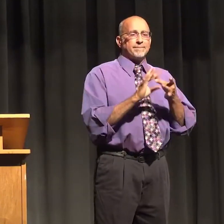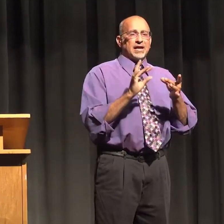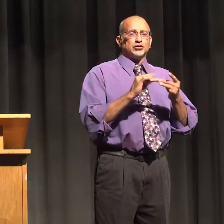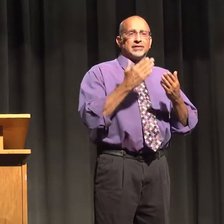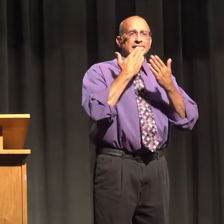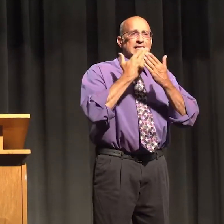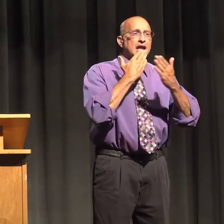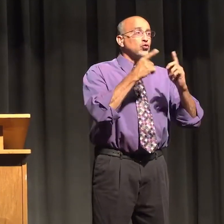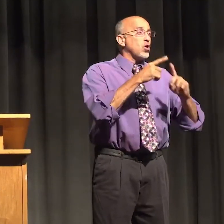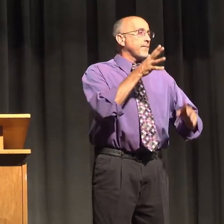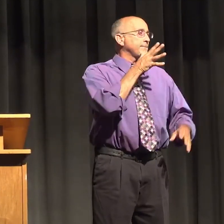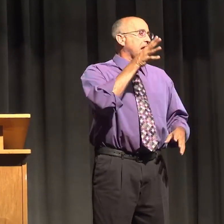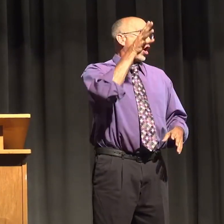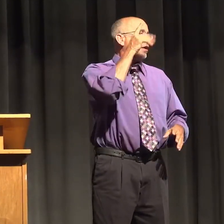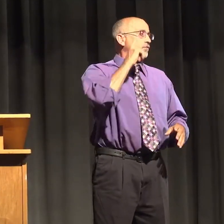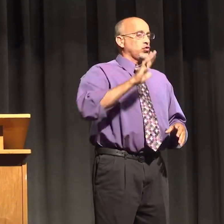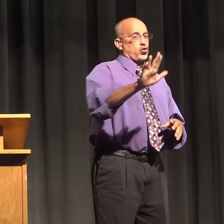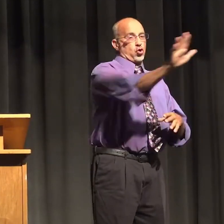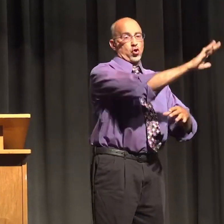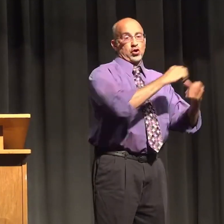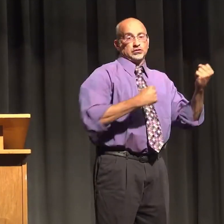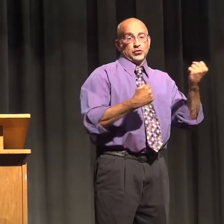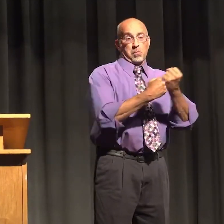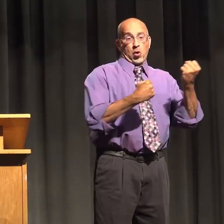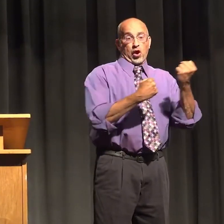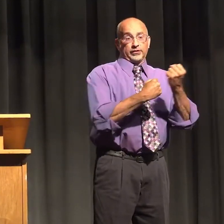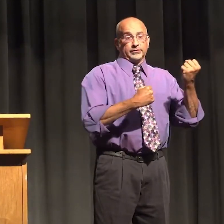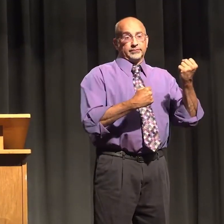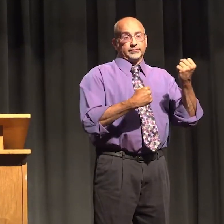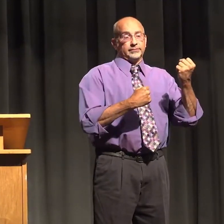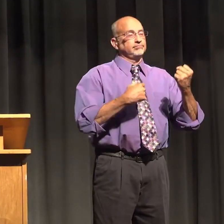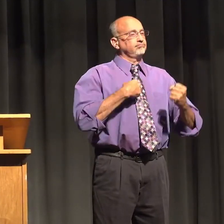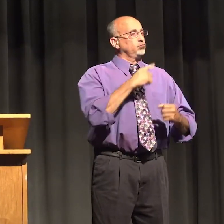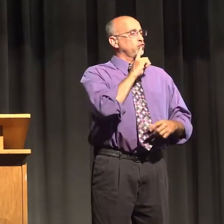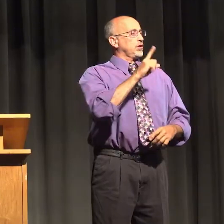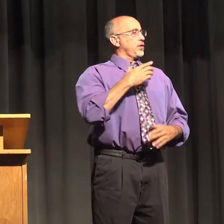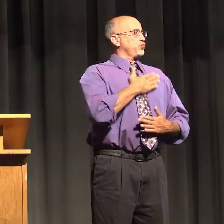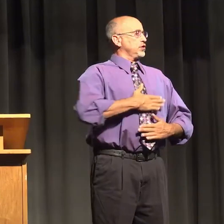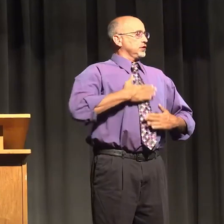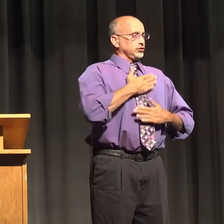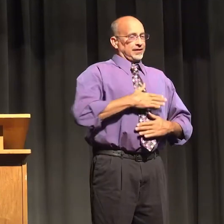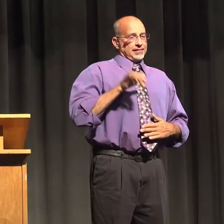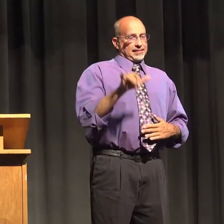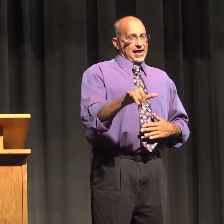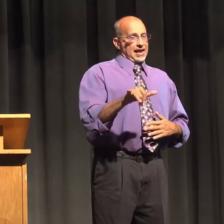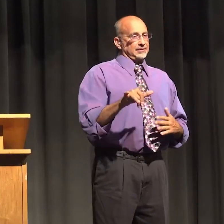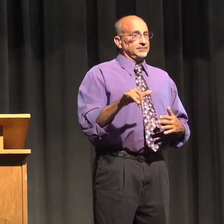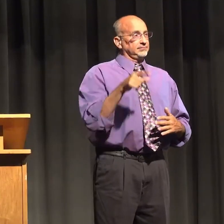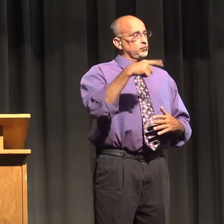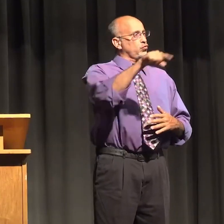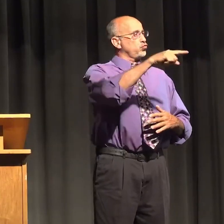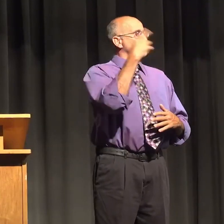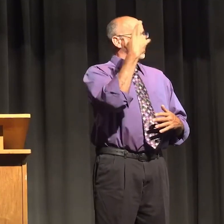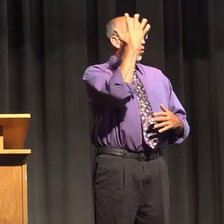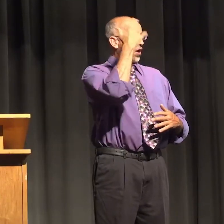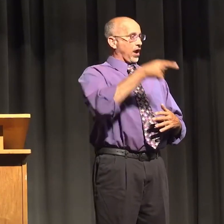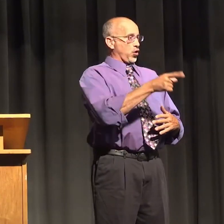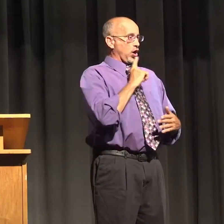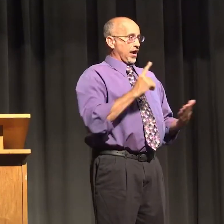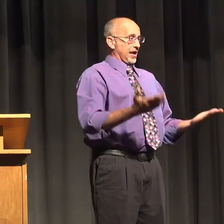Okay, Charlotte mentioned briefly about thanking the parents for the support that you've given. And really, we really appreciate that, honestly. I